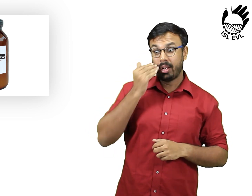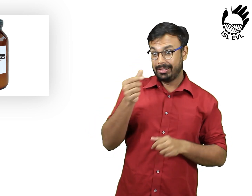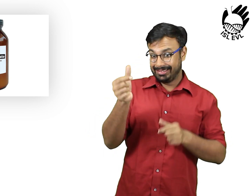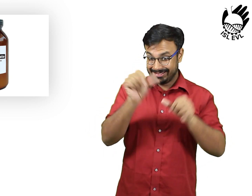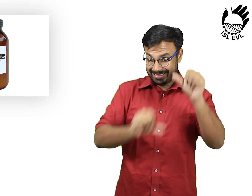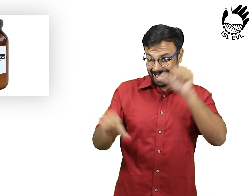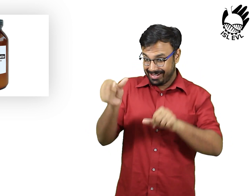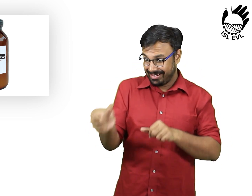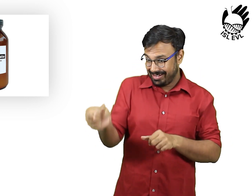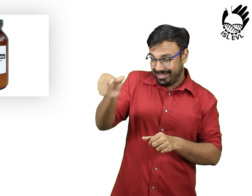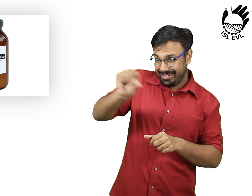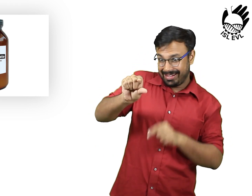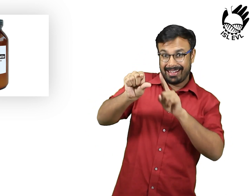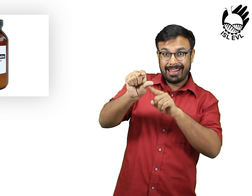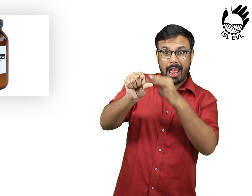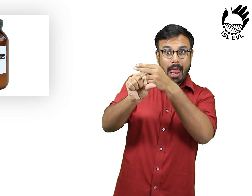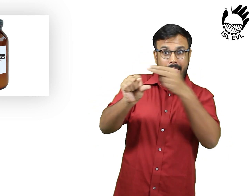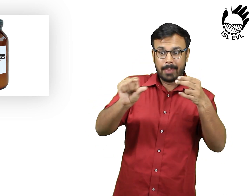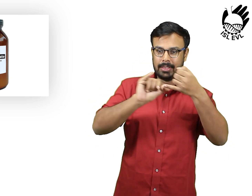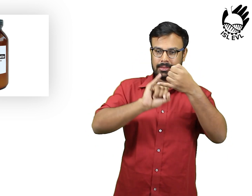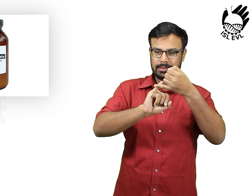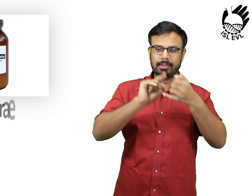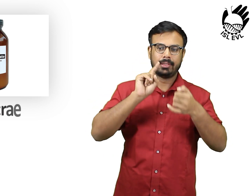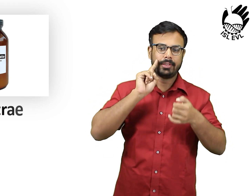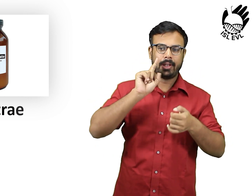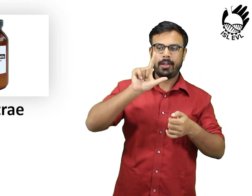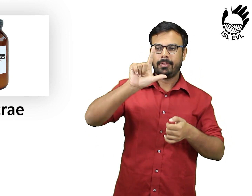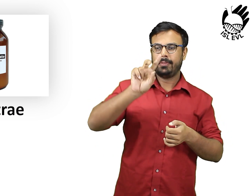Before doing this experiment, some health and safety points to follow.